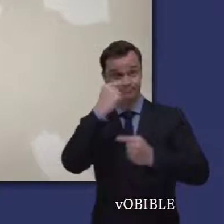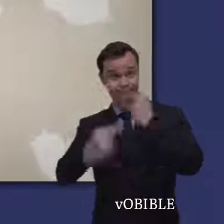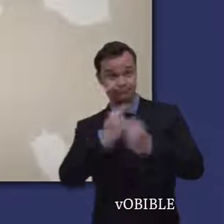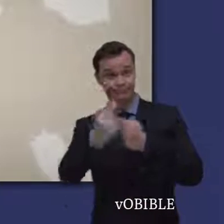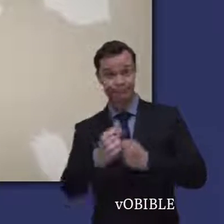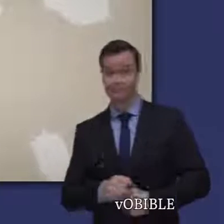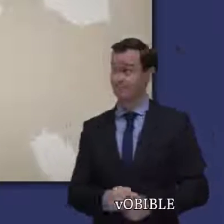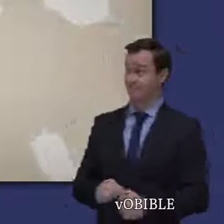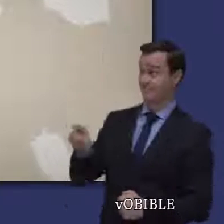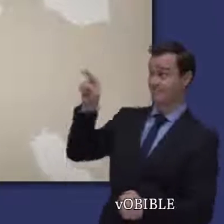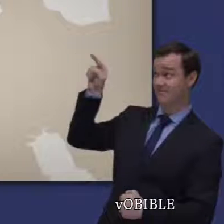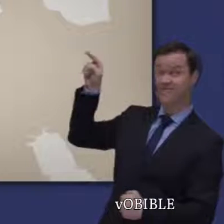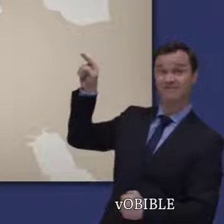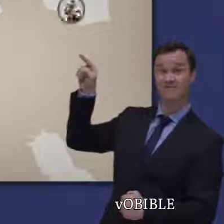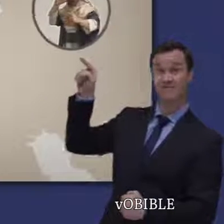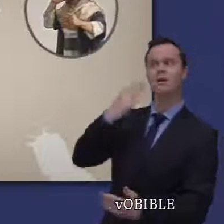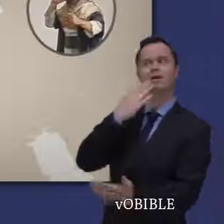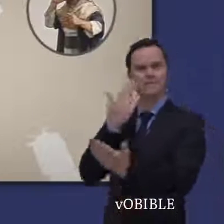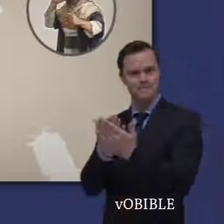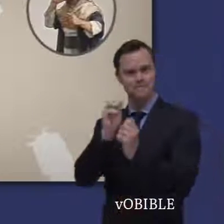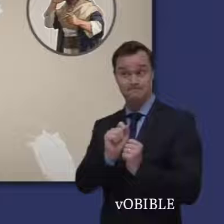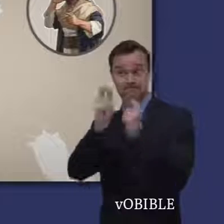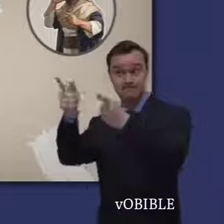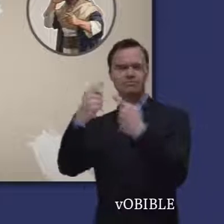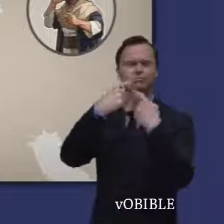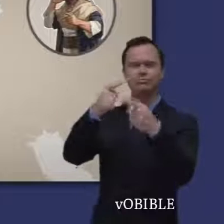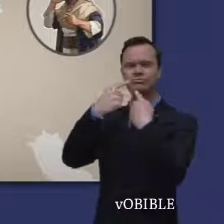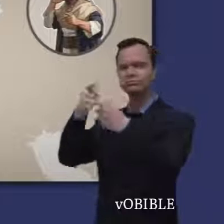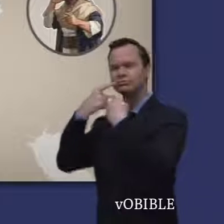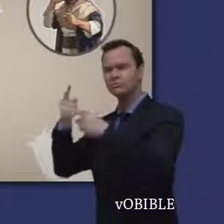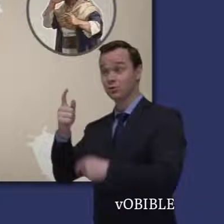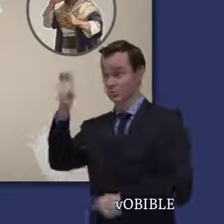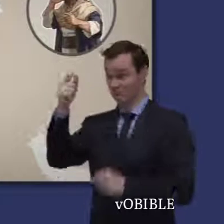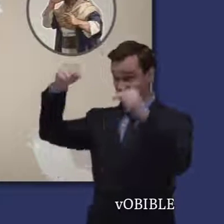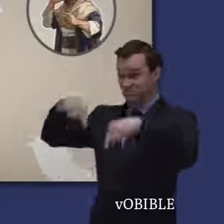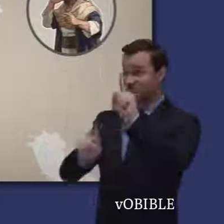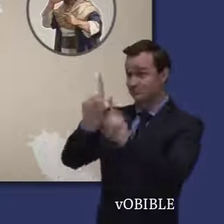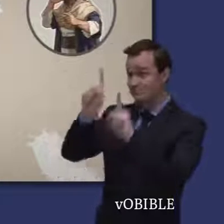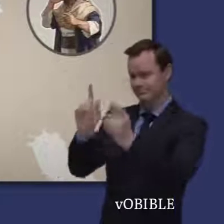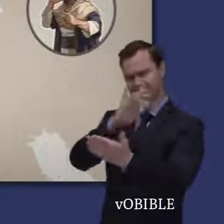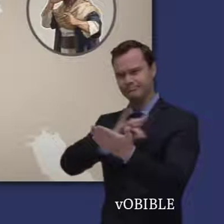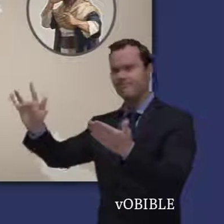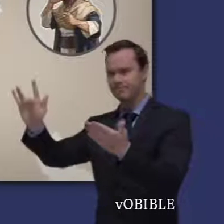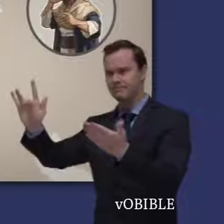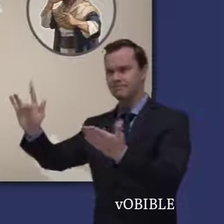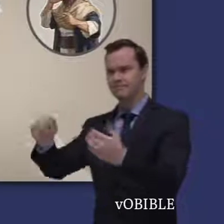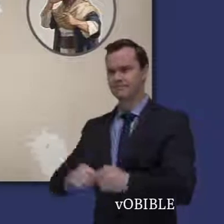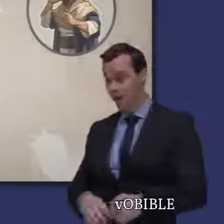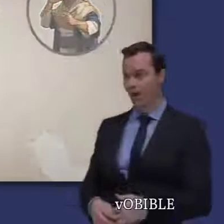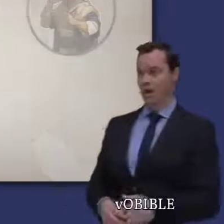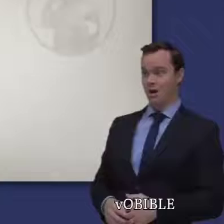Chapter 3 describes how Jonah carries out his assignment. He preaches the message that Nineveh will soon be overthrown.